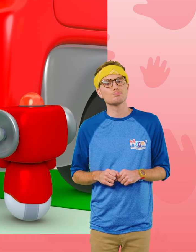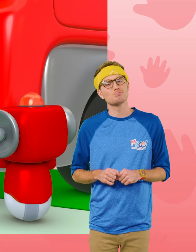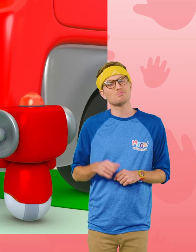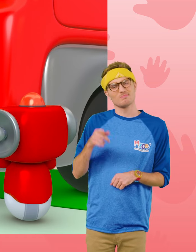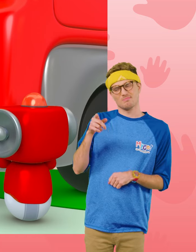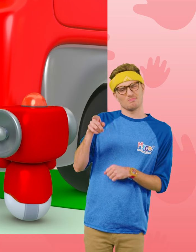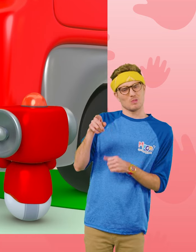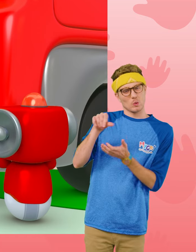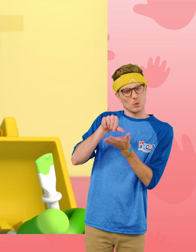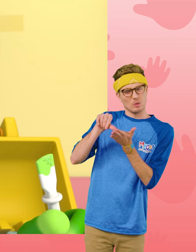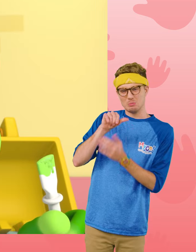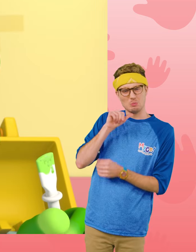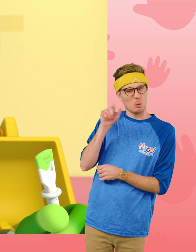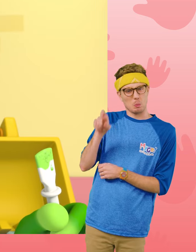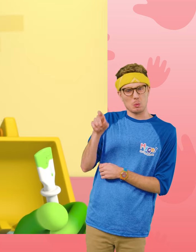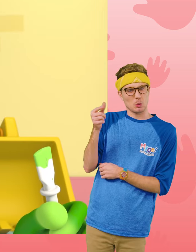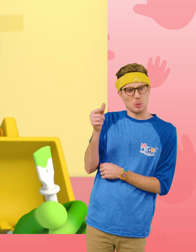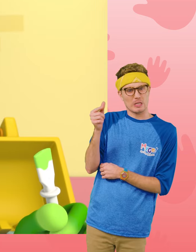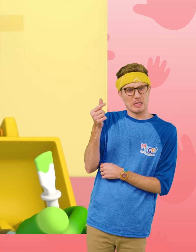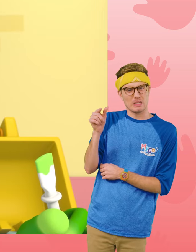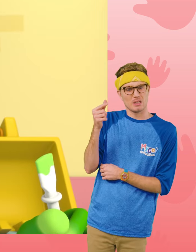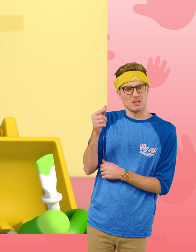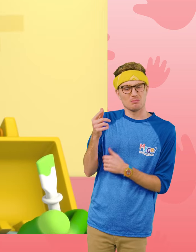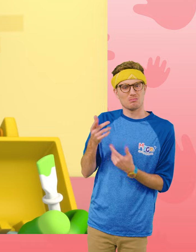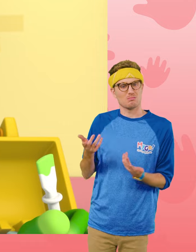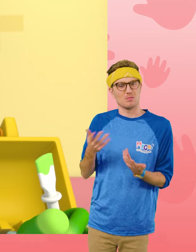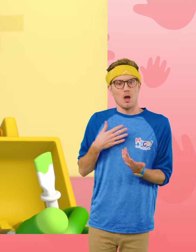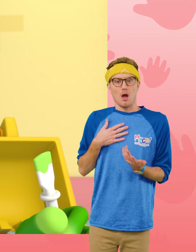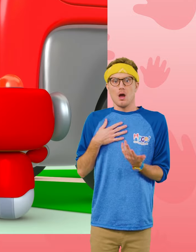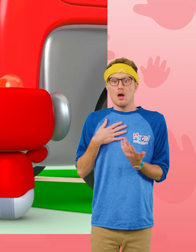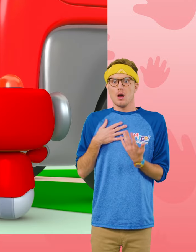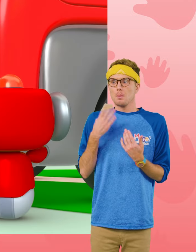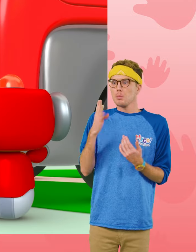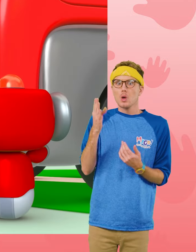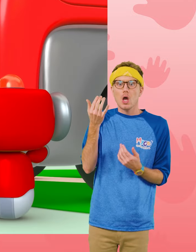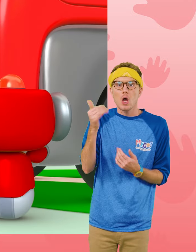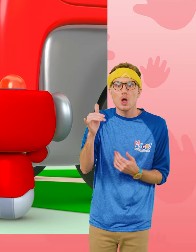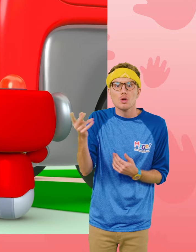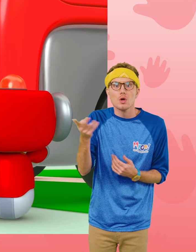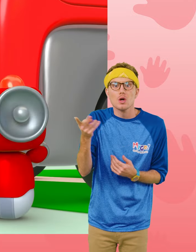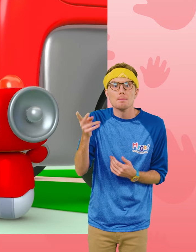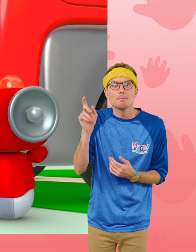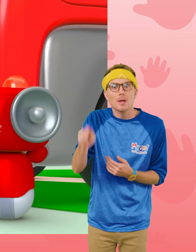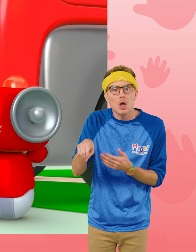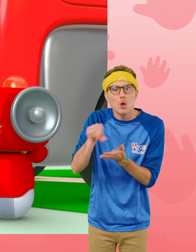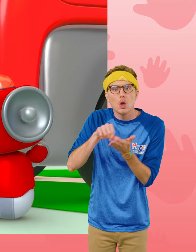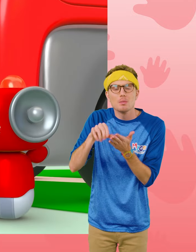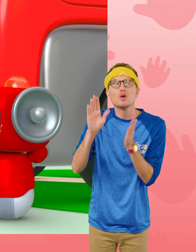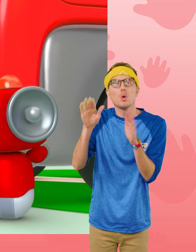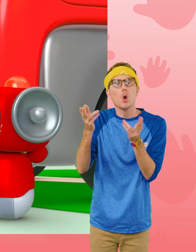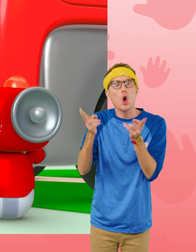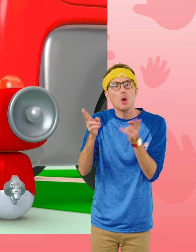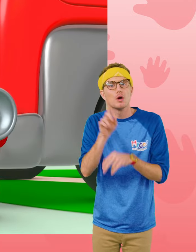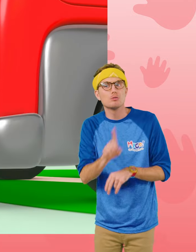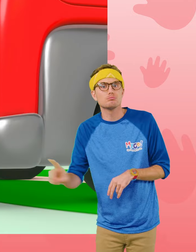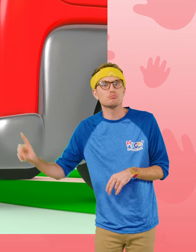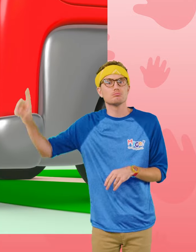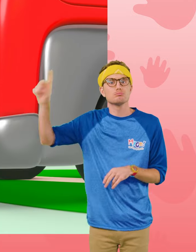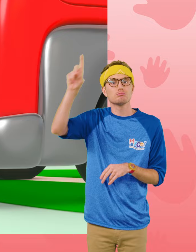Isn't meant to be green. Blue and yellow must have the glue. Quick, Red, get up to the roof.